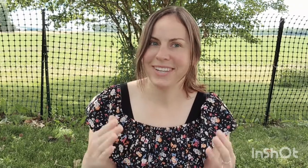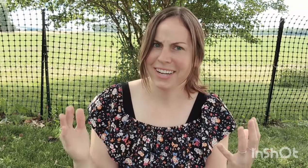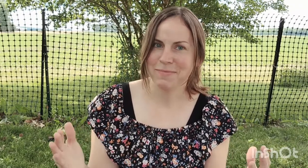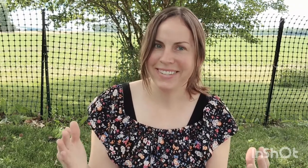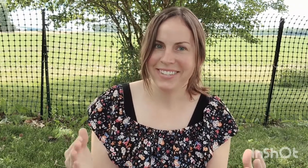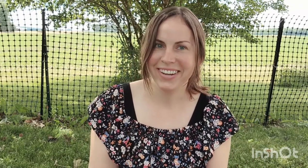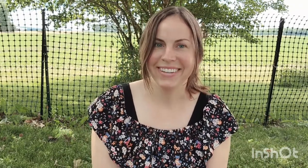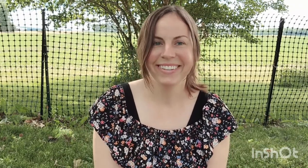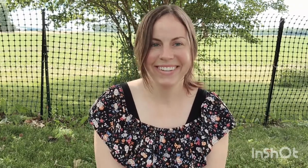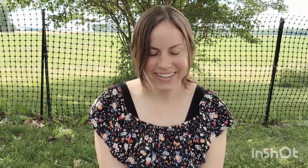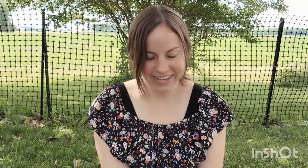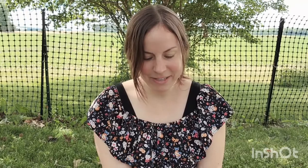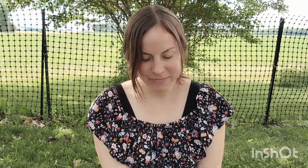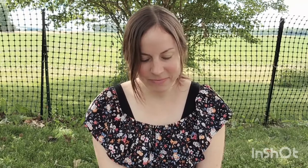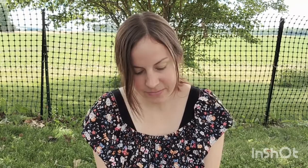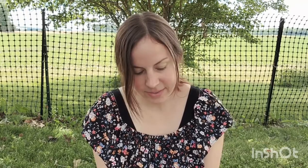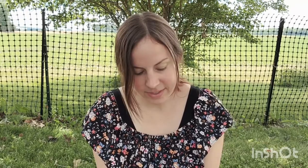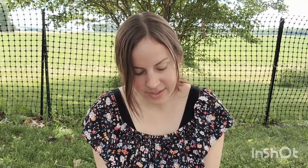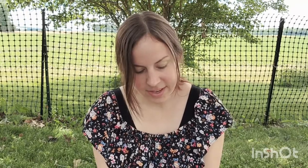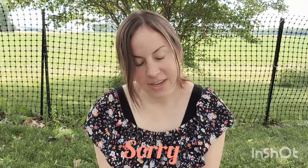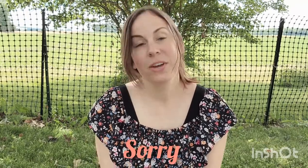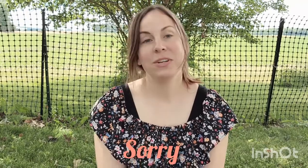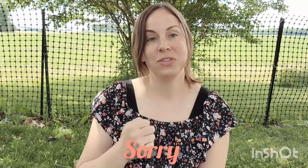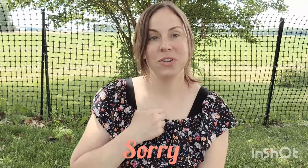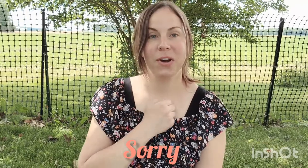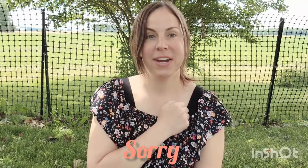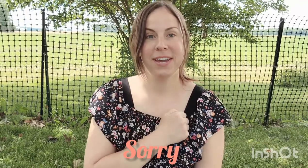text messaging. Here is sorry.